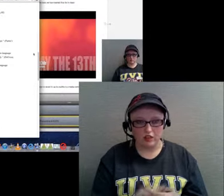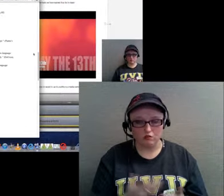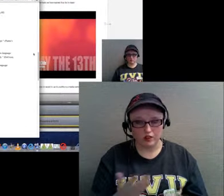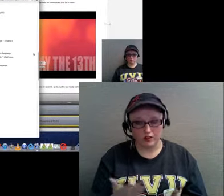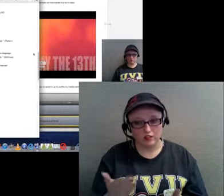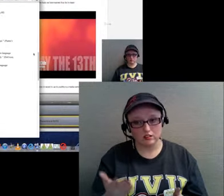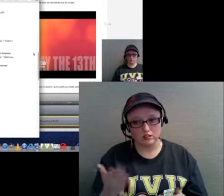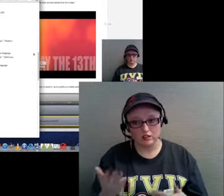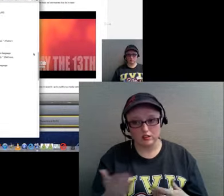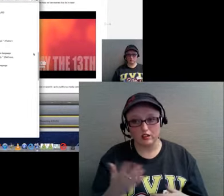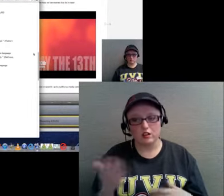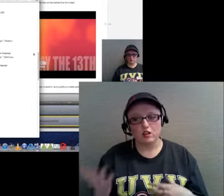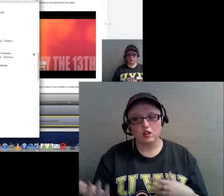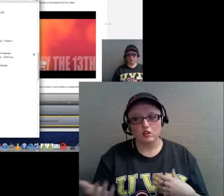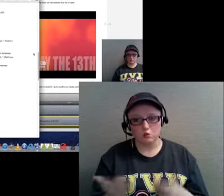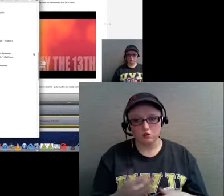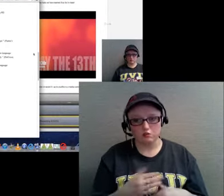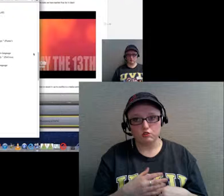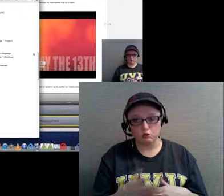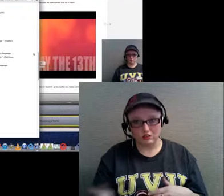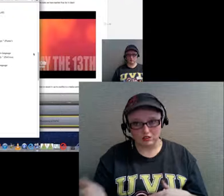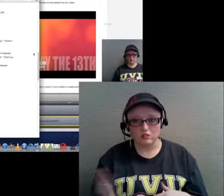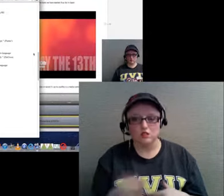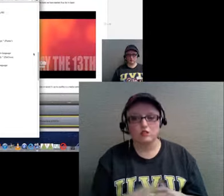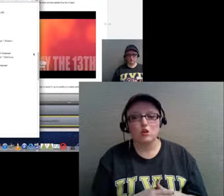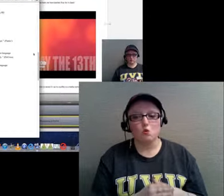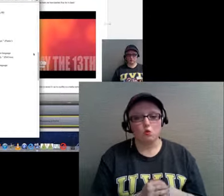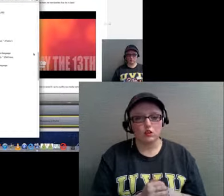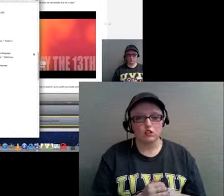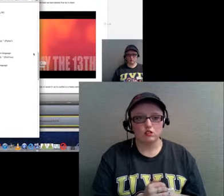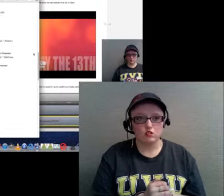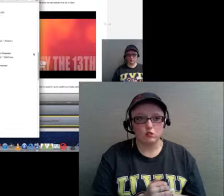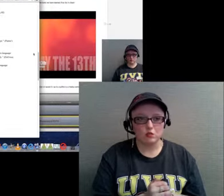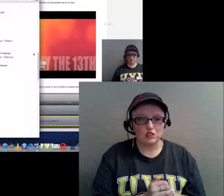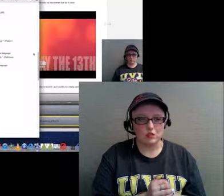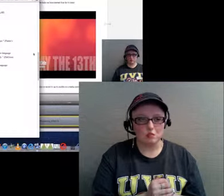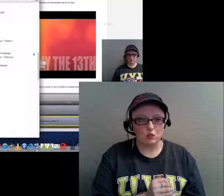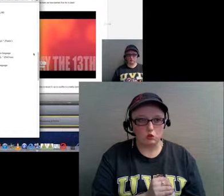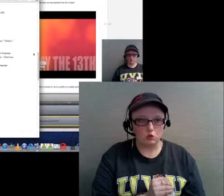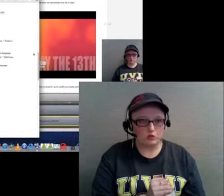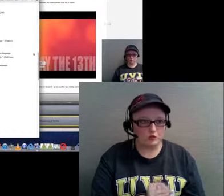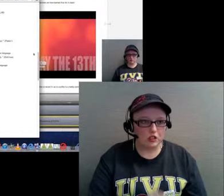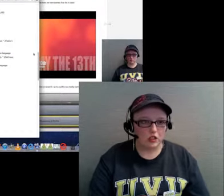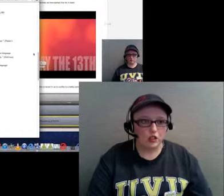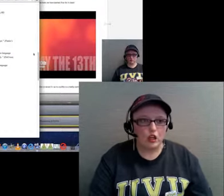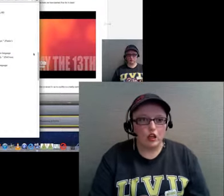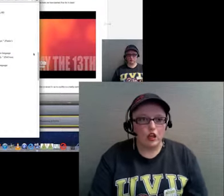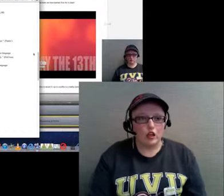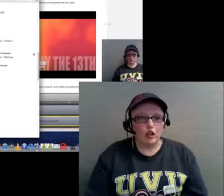I can recognize that there were a few instances where it was ambiguous.